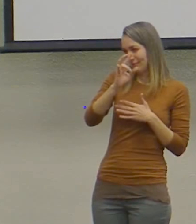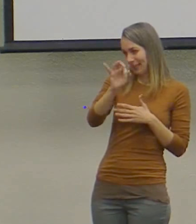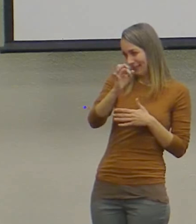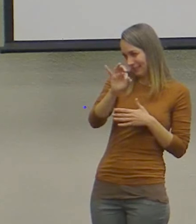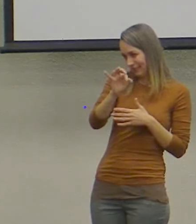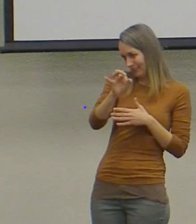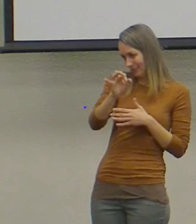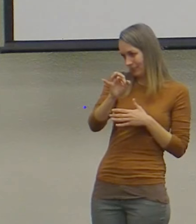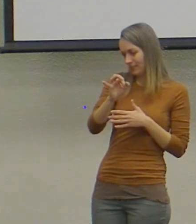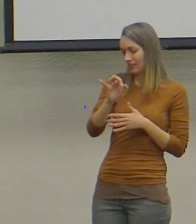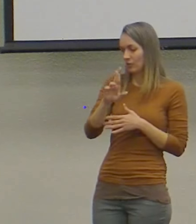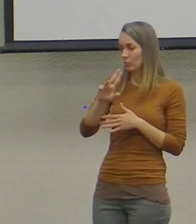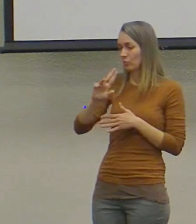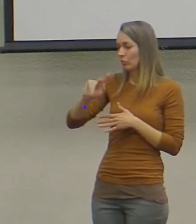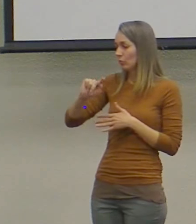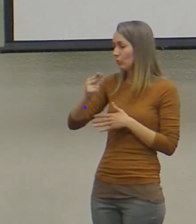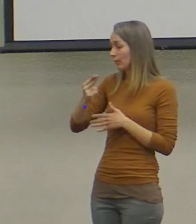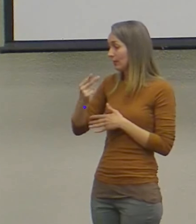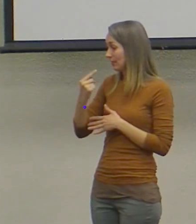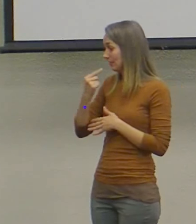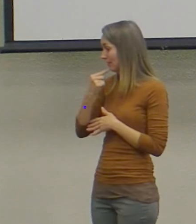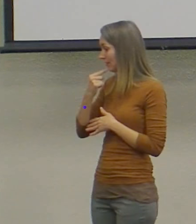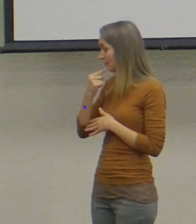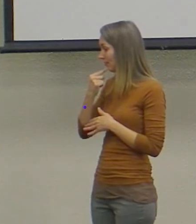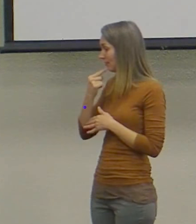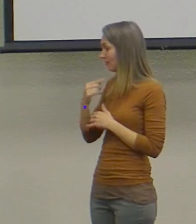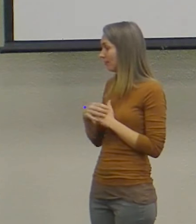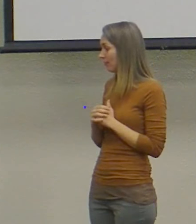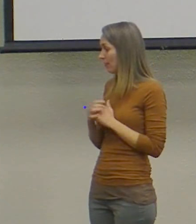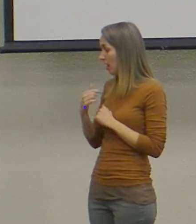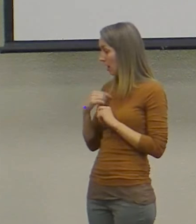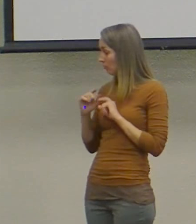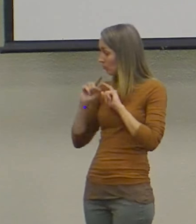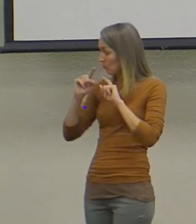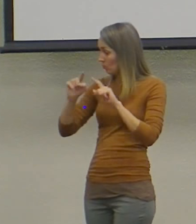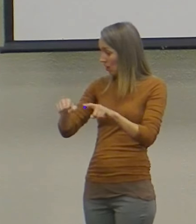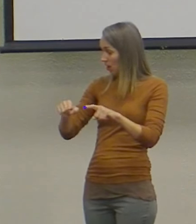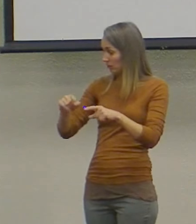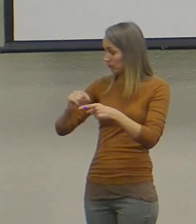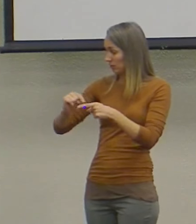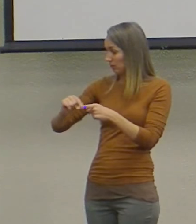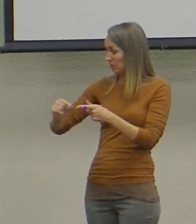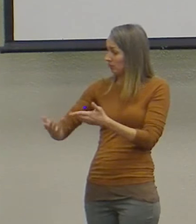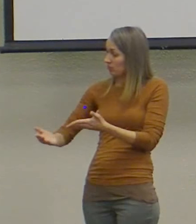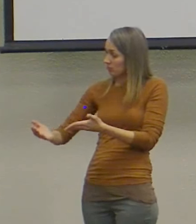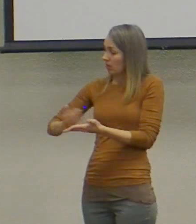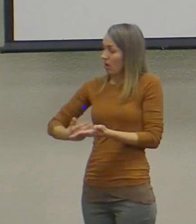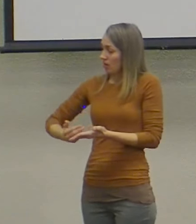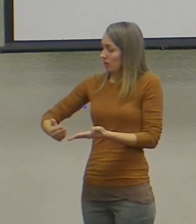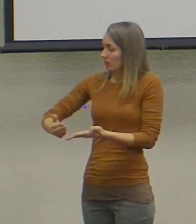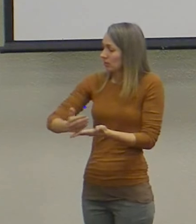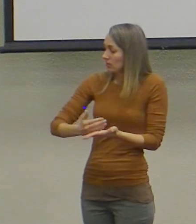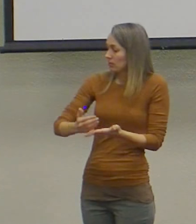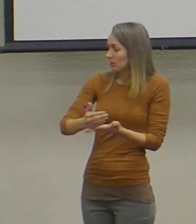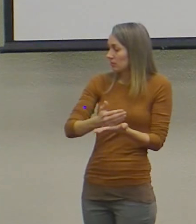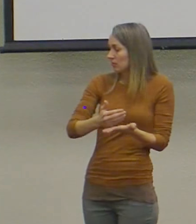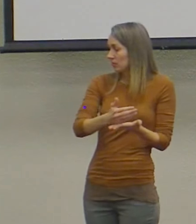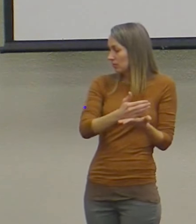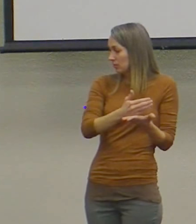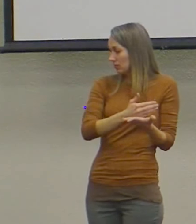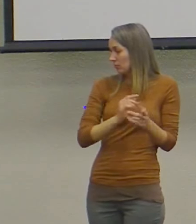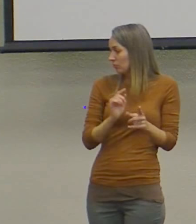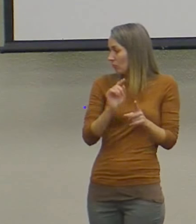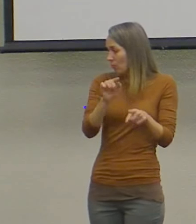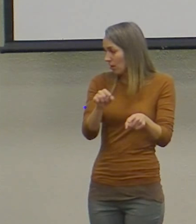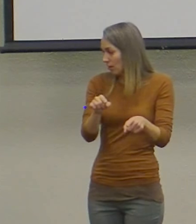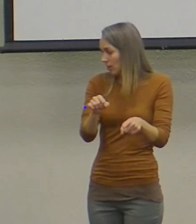told Naomi about going to gather the sheaves and harvest the